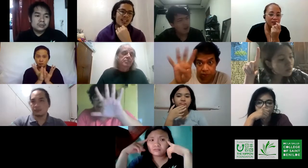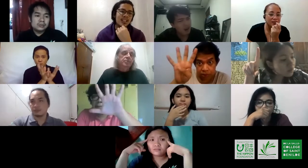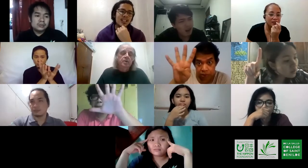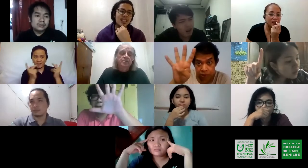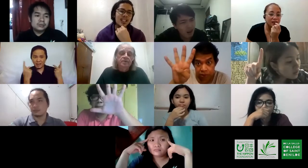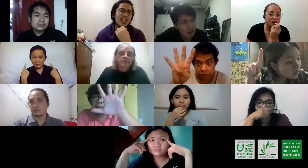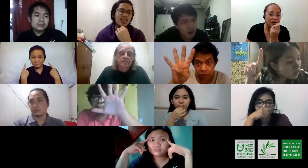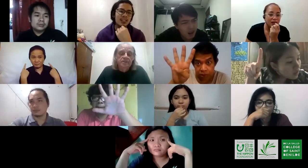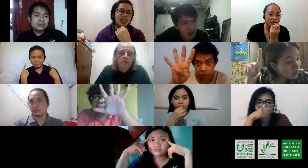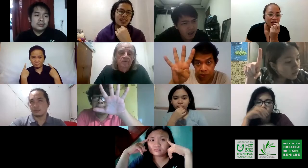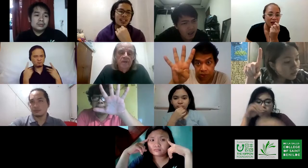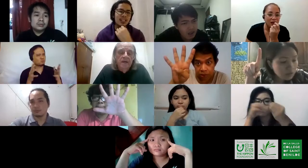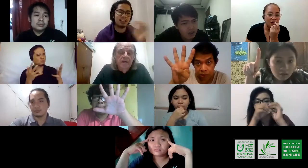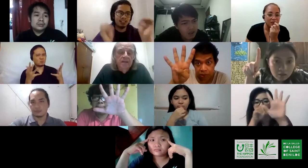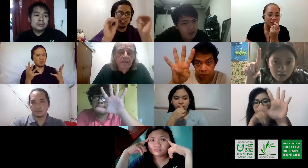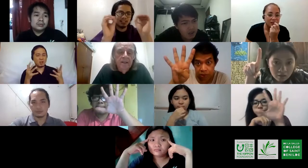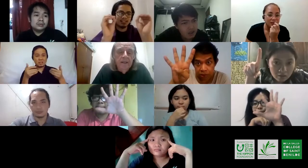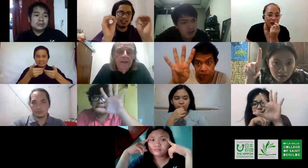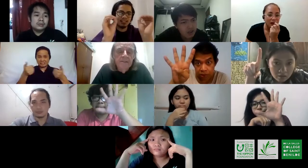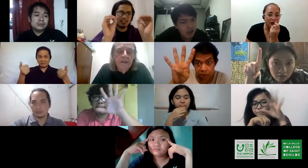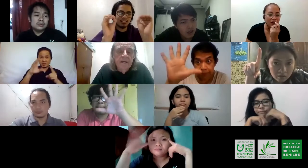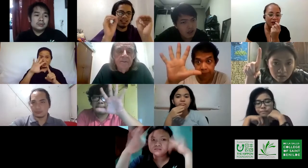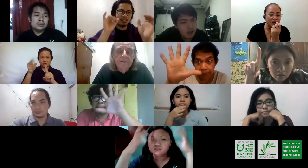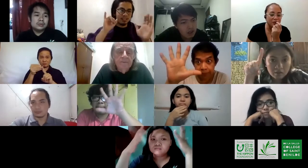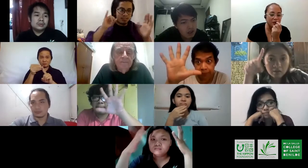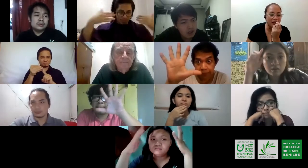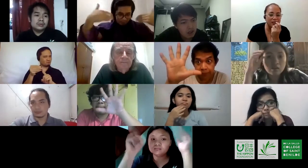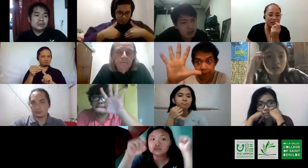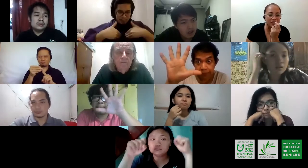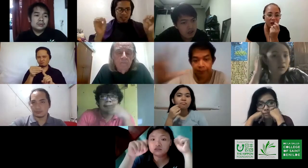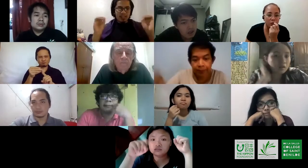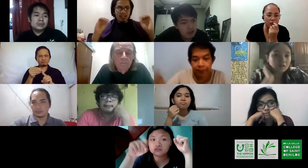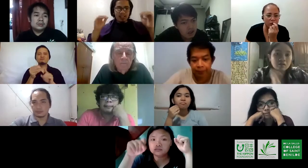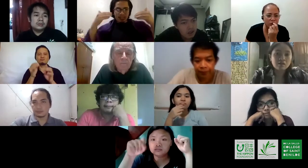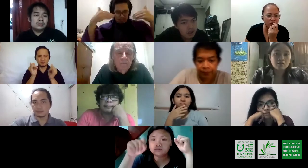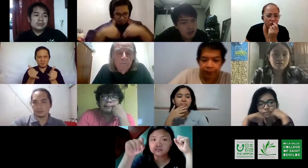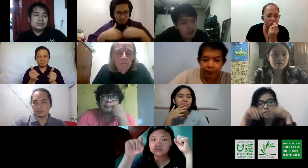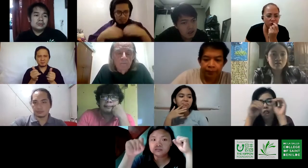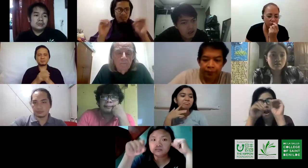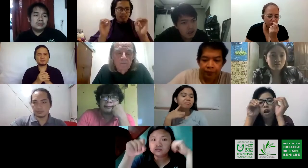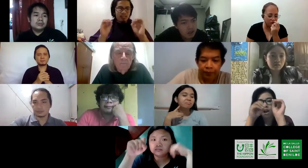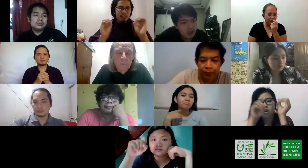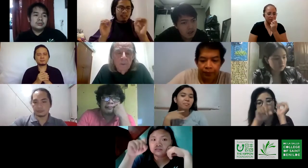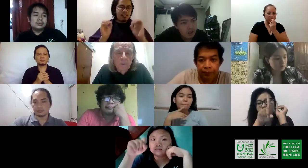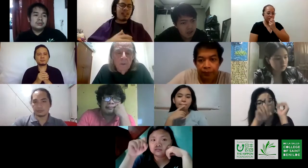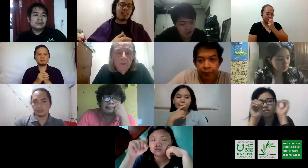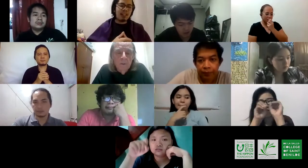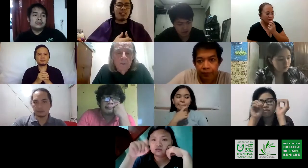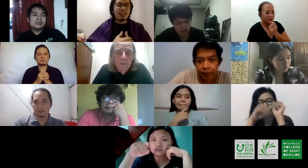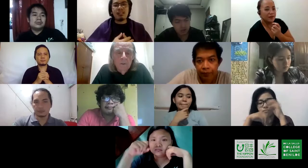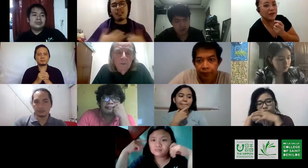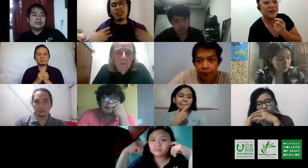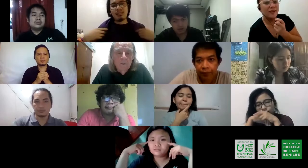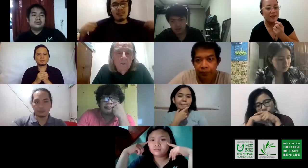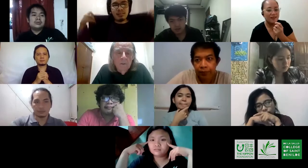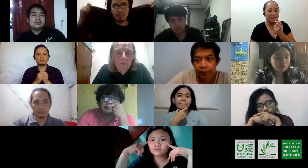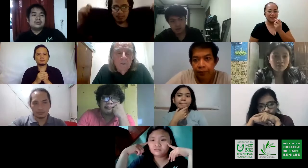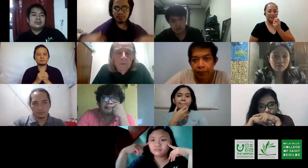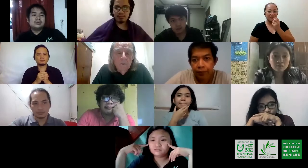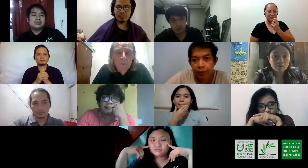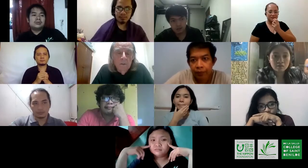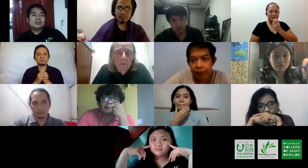a separate culture. So D is the answer. Ray is asking, are we in number 4 or number